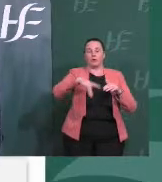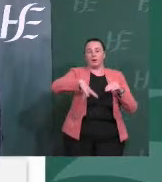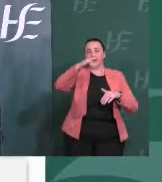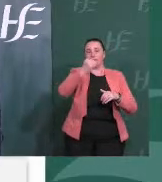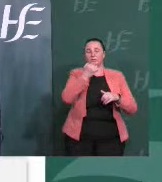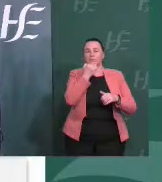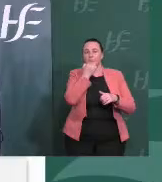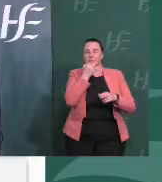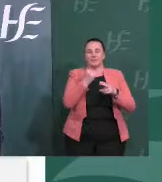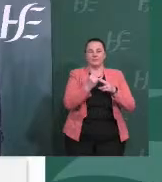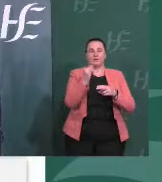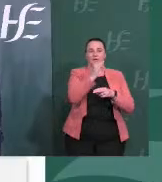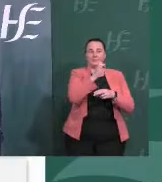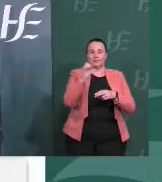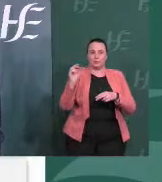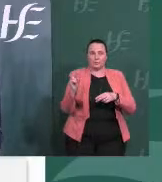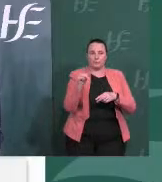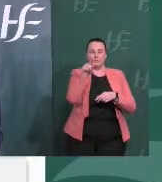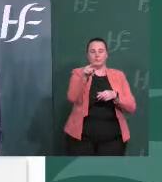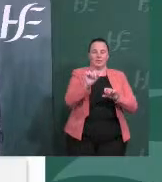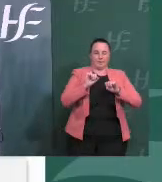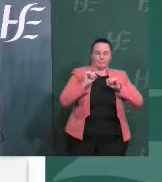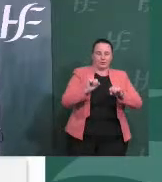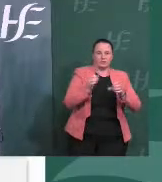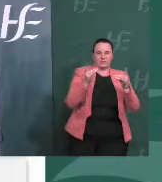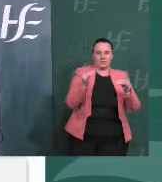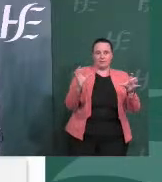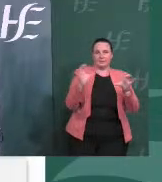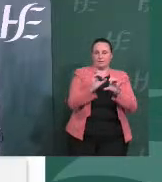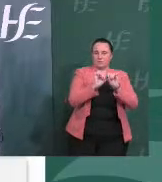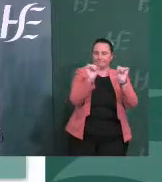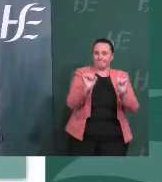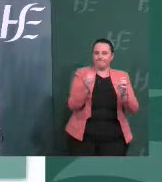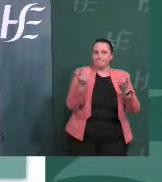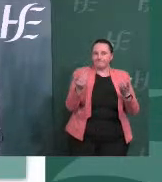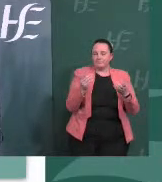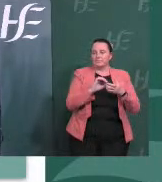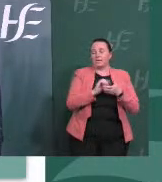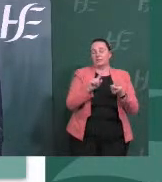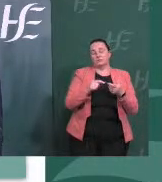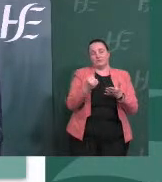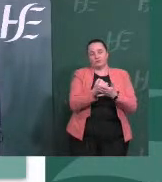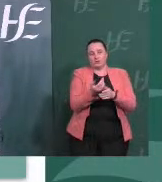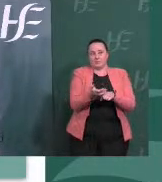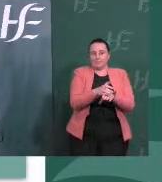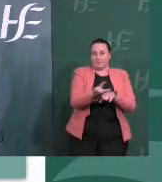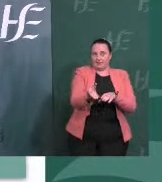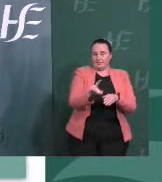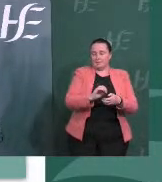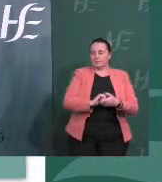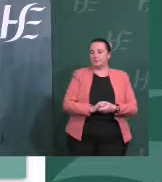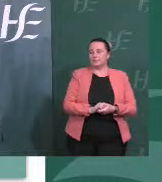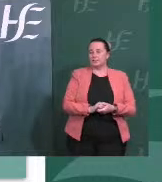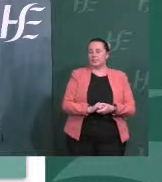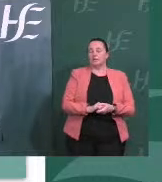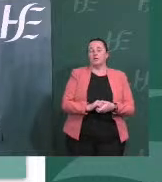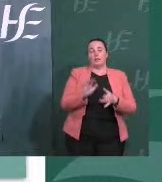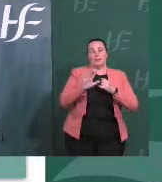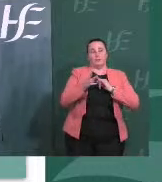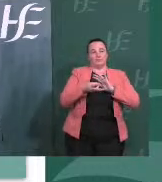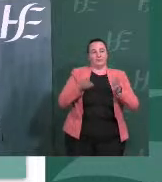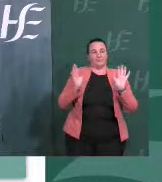ITU, pressures on our healthcare system, and of course severe illness and unfortunately death. An analysis of the wave, I mentioned this last